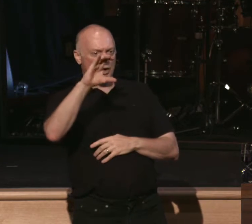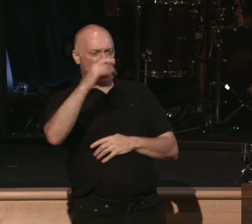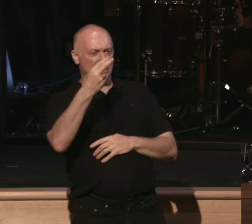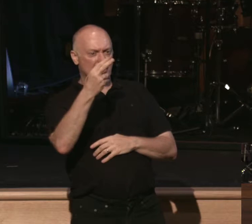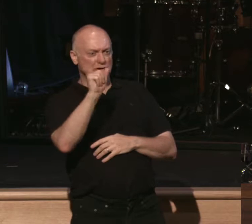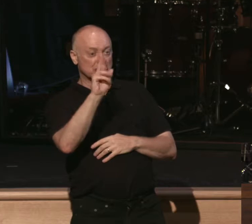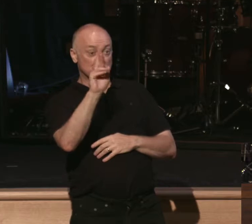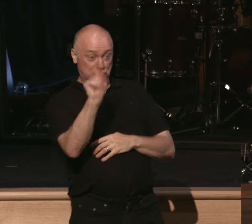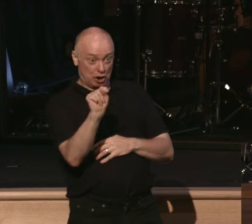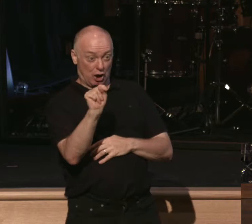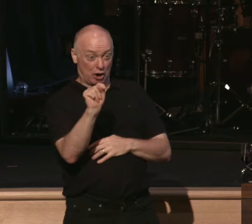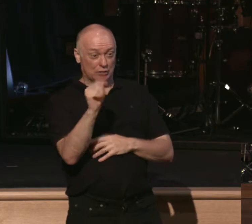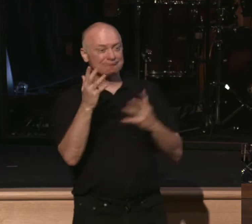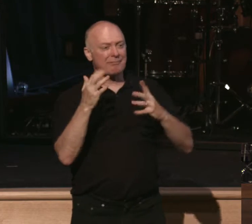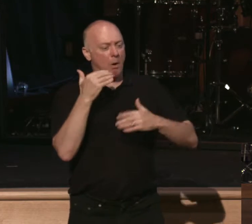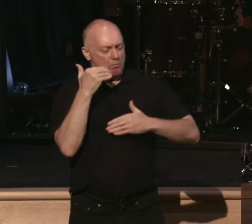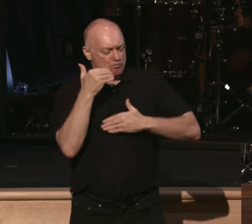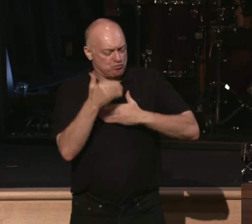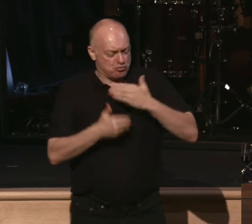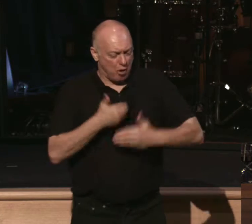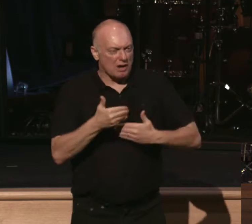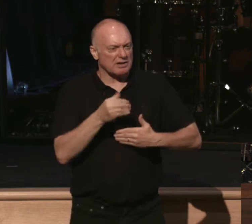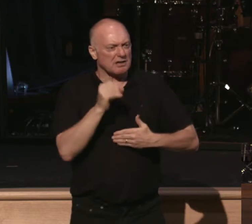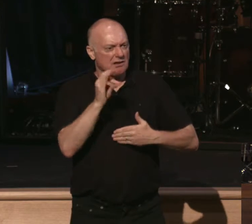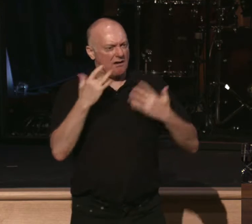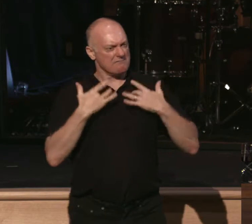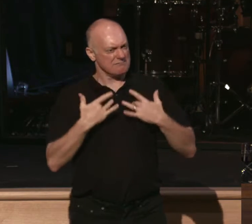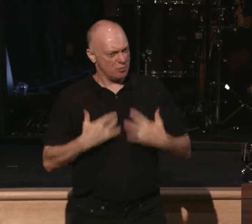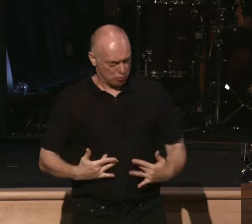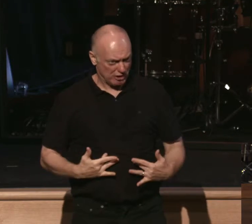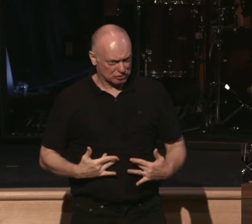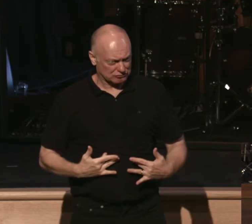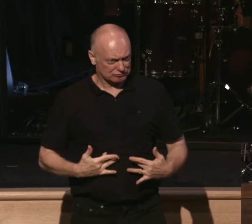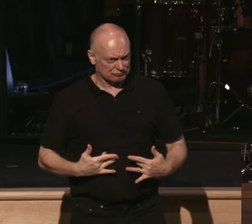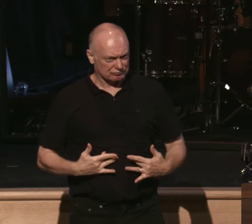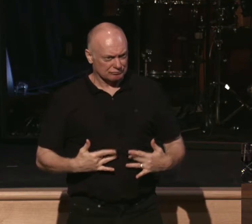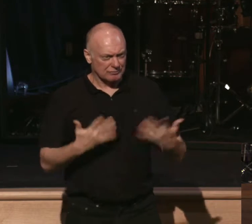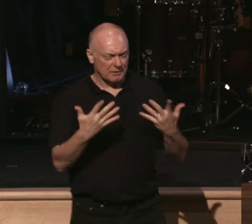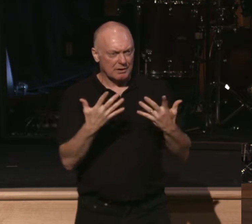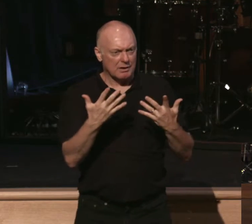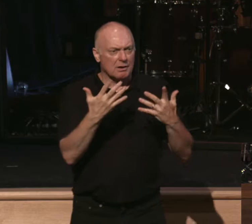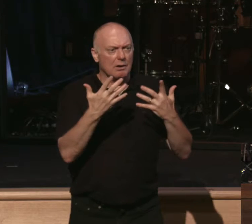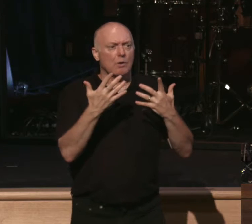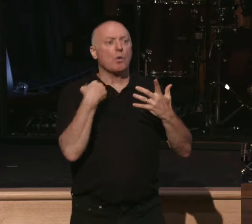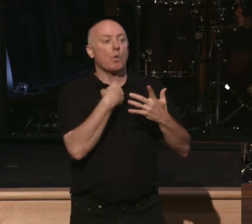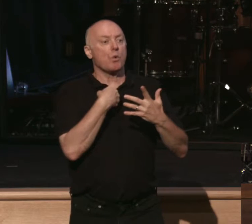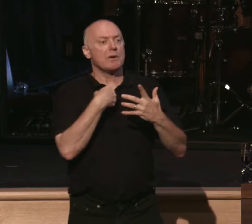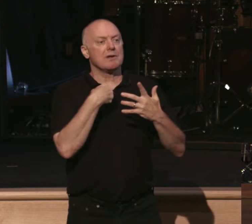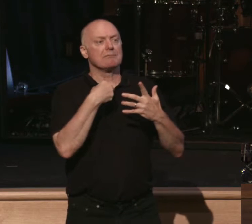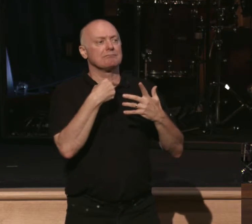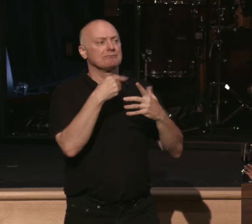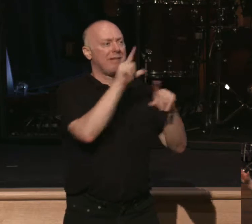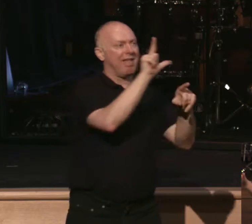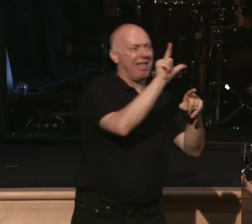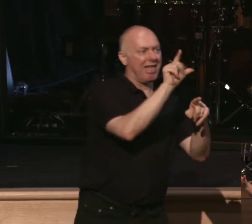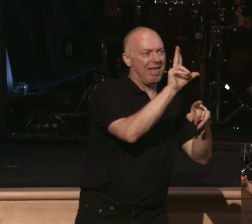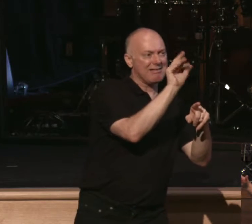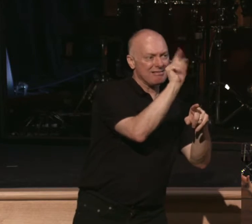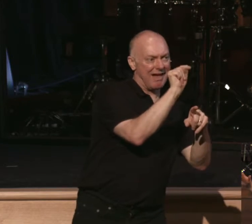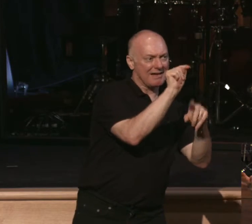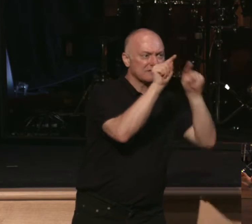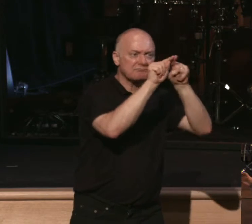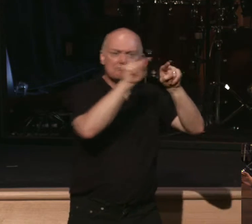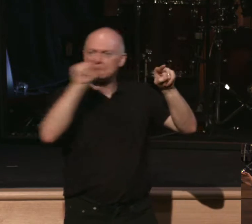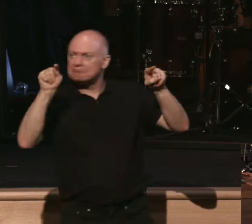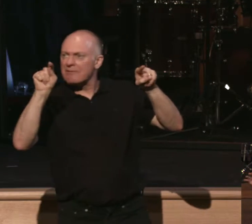is called the descent into depression. And we're going to start with what we just wrote. We just wrote lusts and the